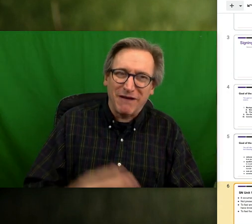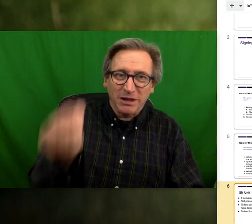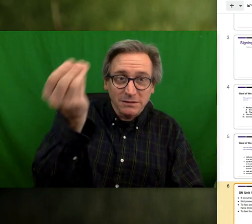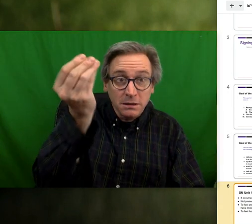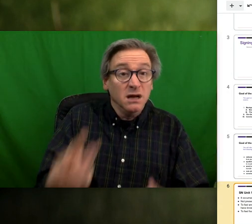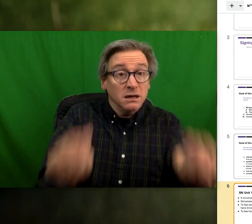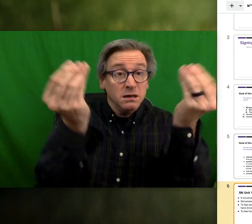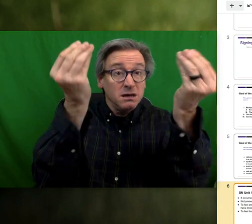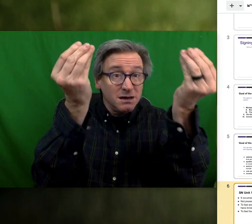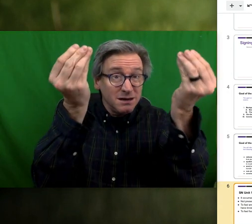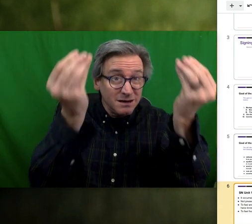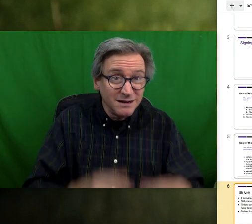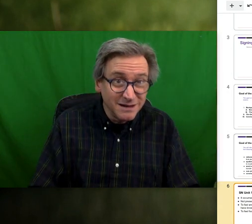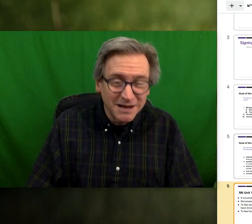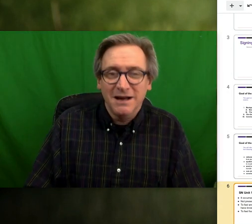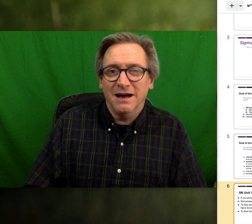My family,